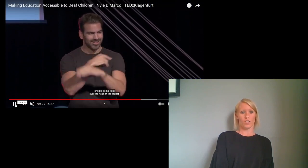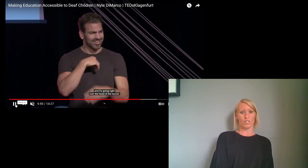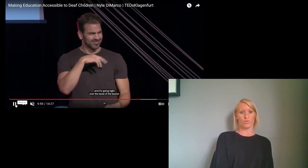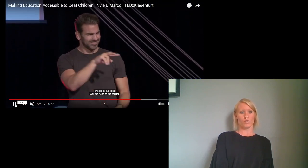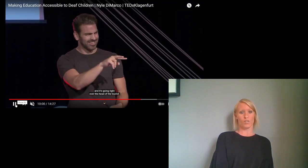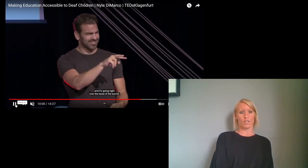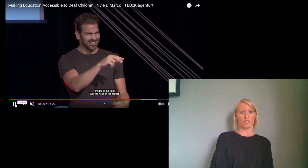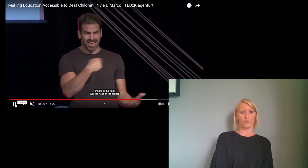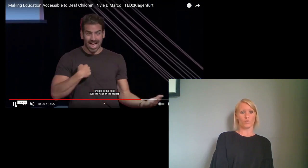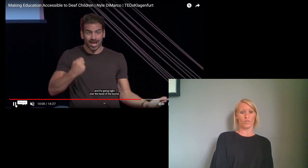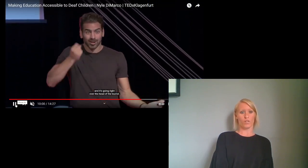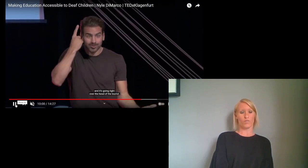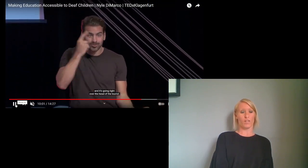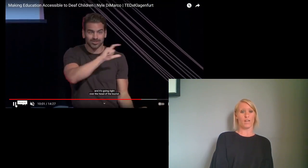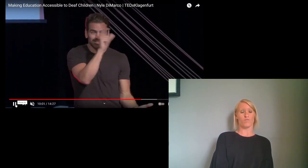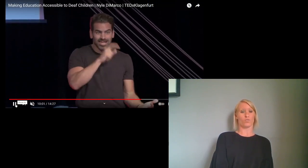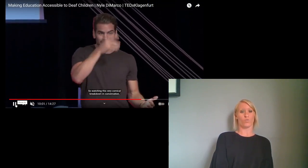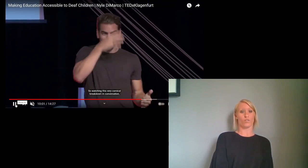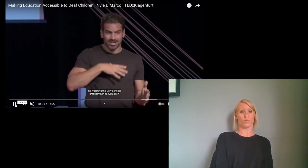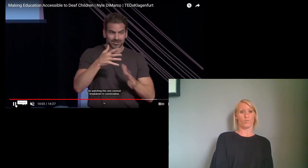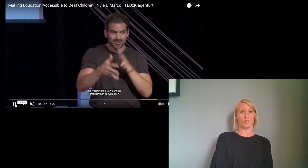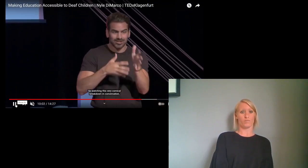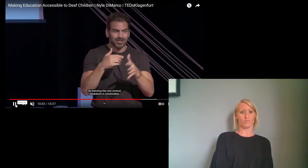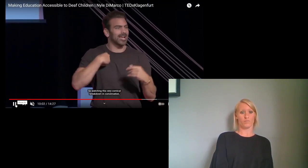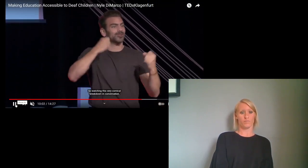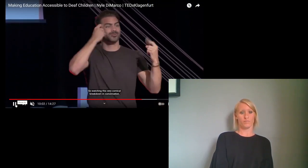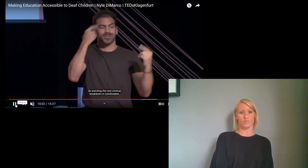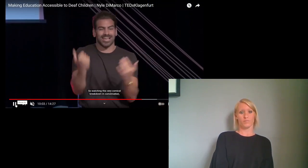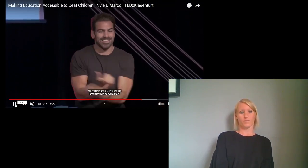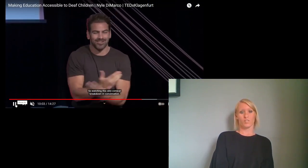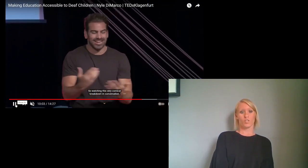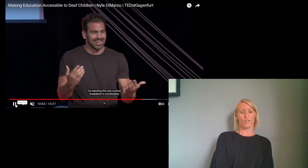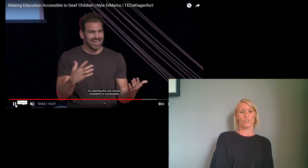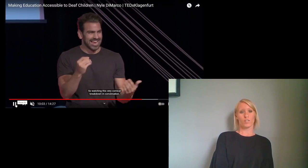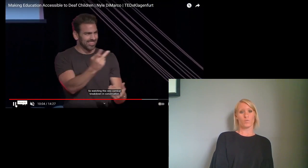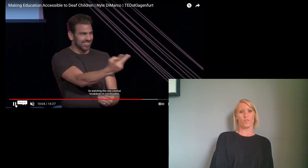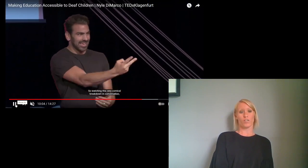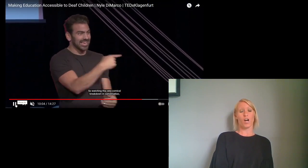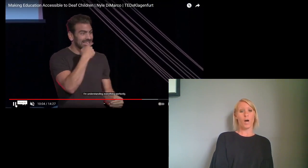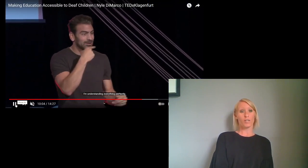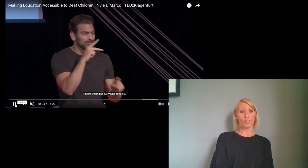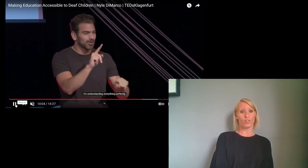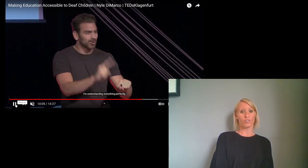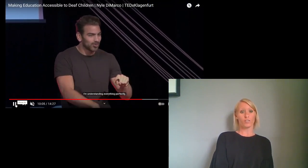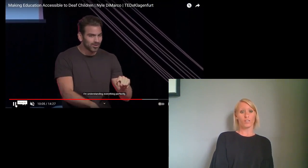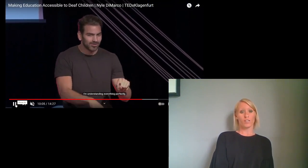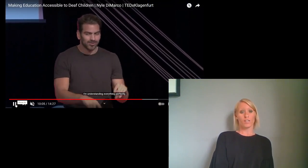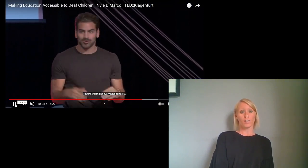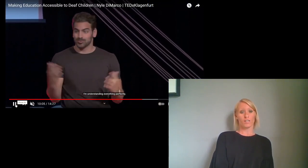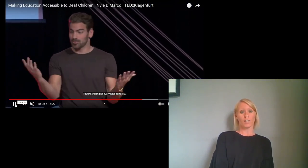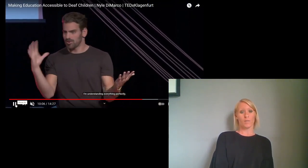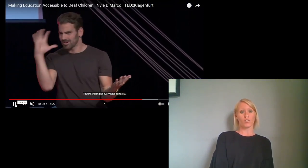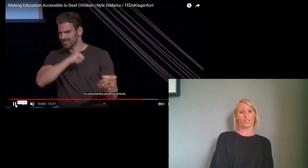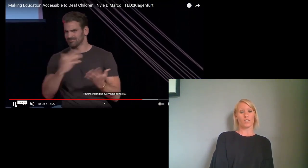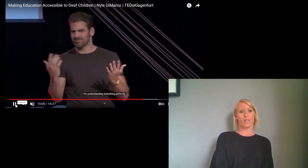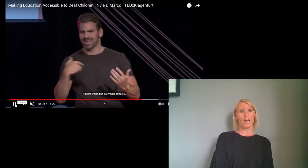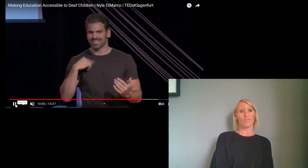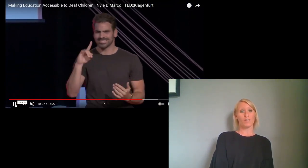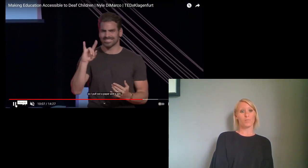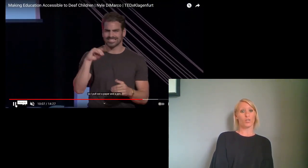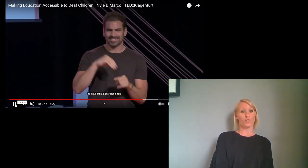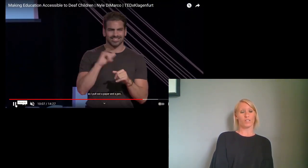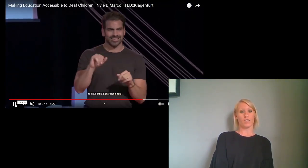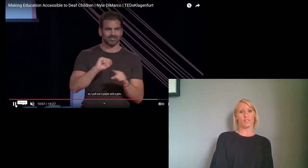gesture. He was trying, and it was going right over the head of the tourist woman. So watching this was very comical. I'm